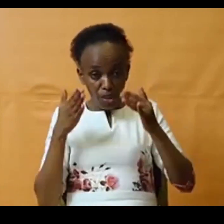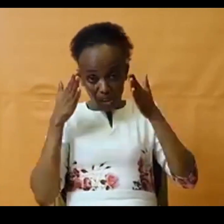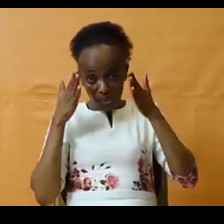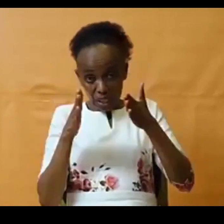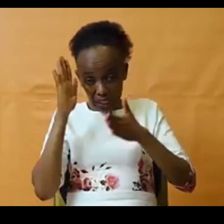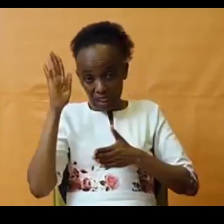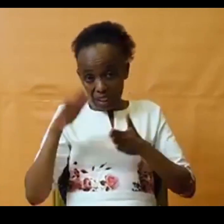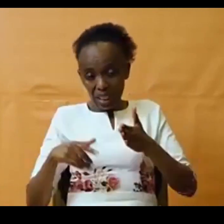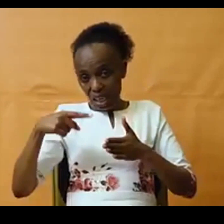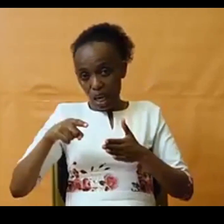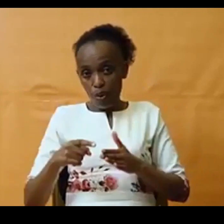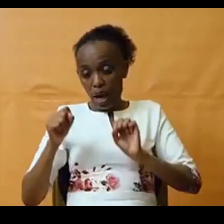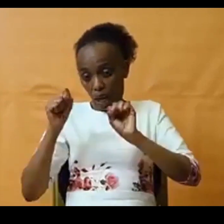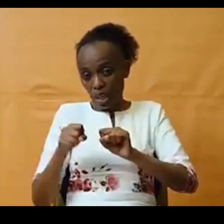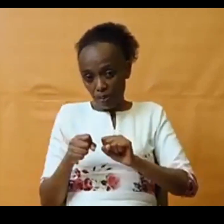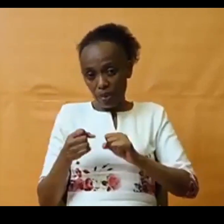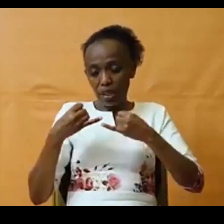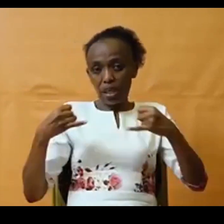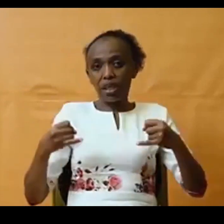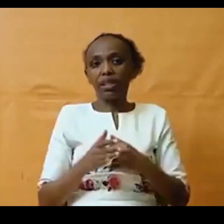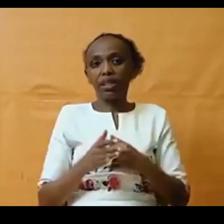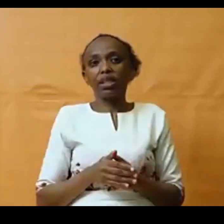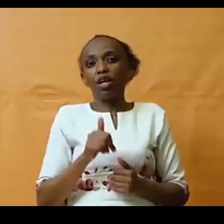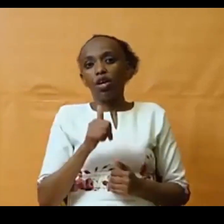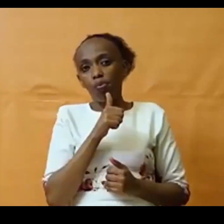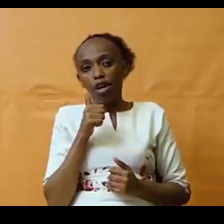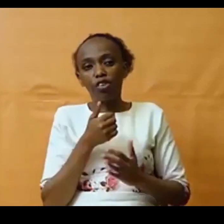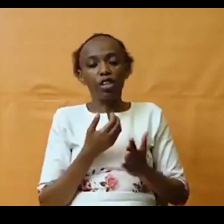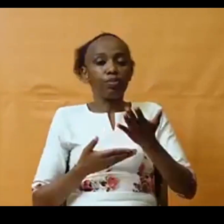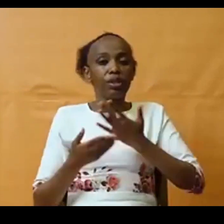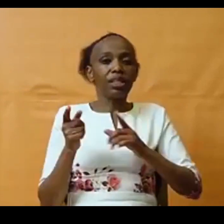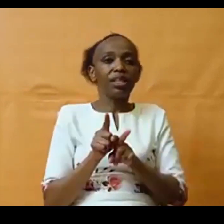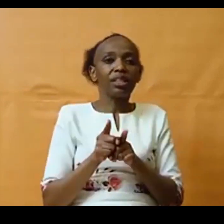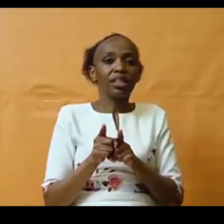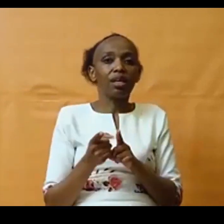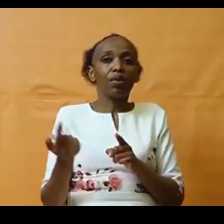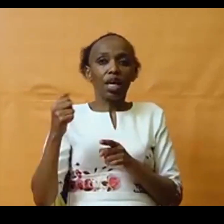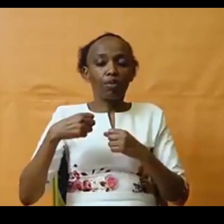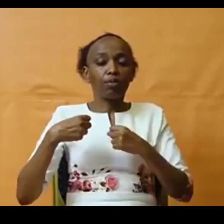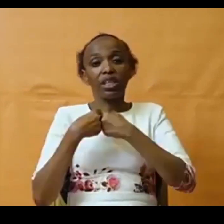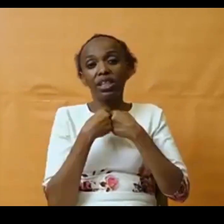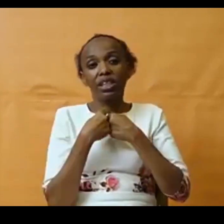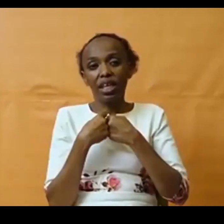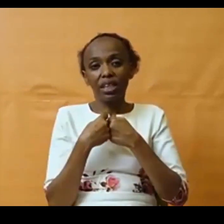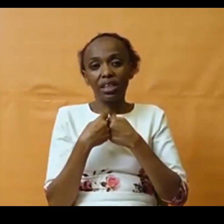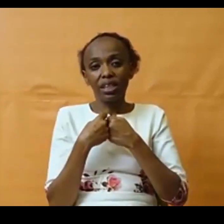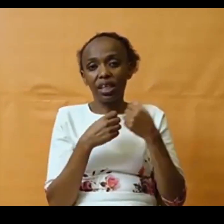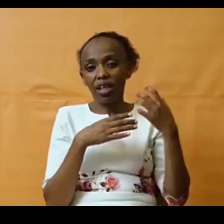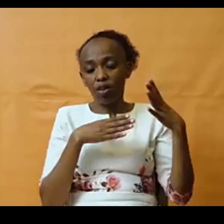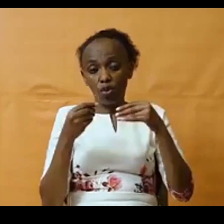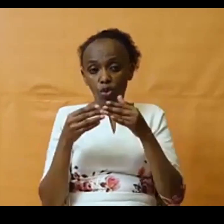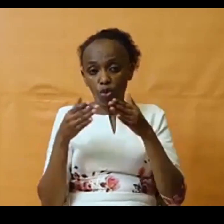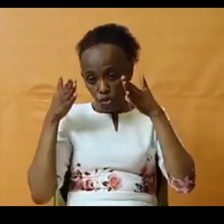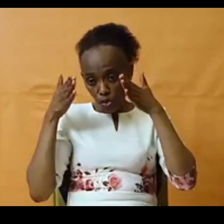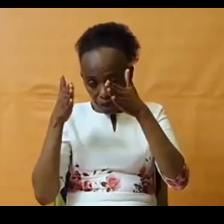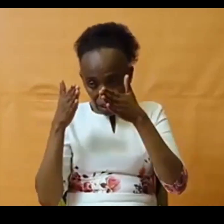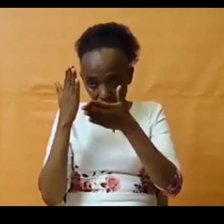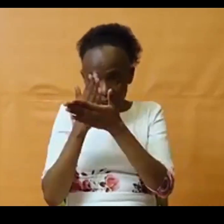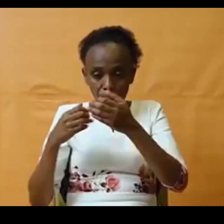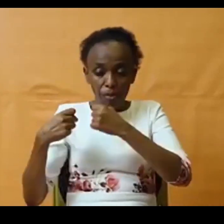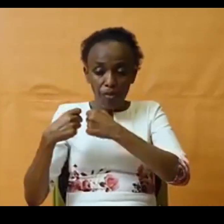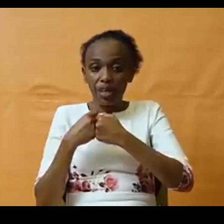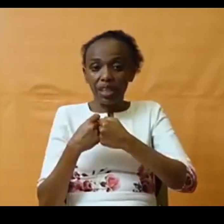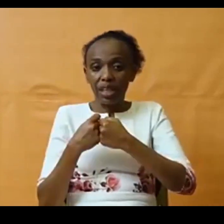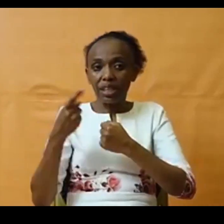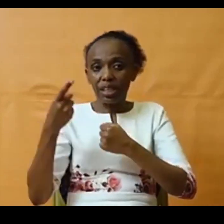concessional loans. Well, private investment also comes with its challenges and goes towards some of the challenges that we faced with structural